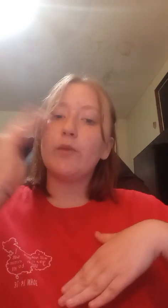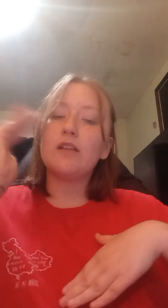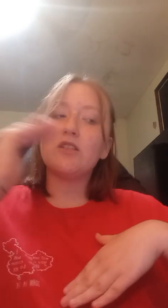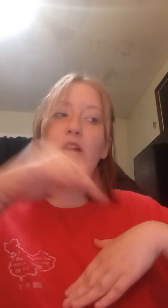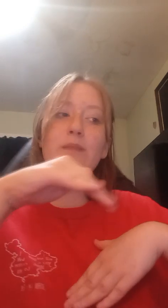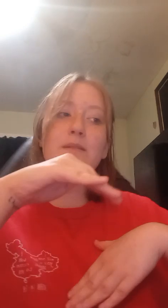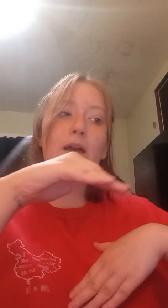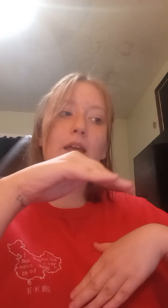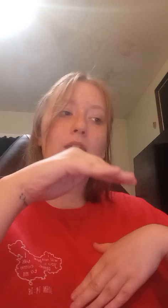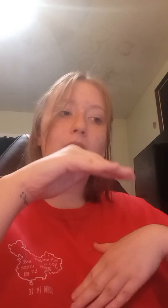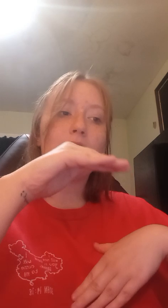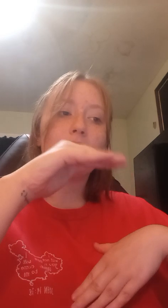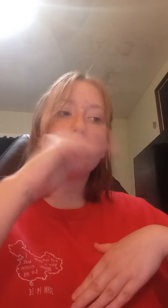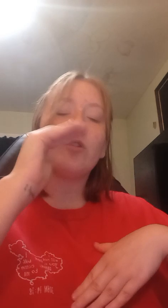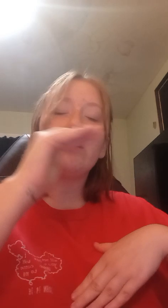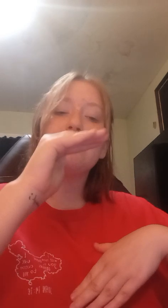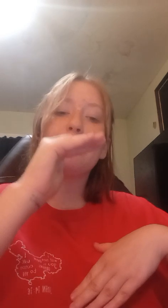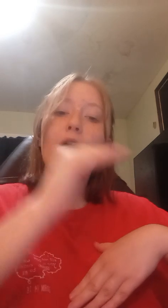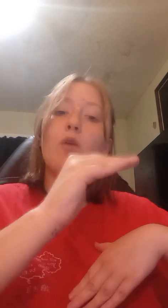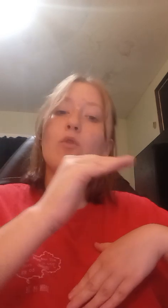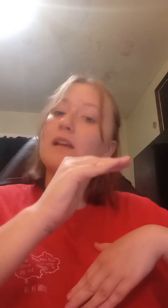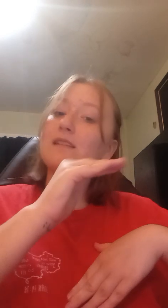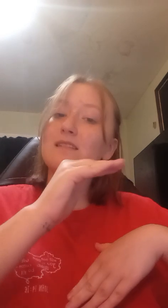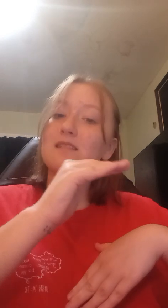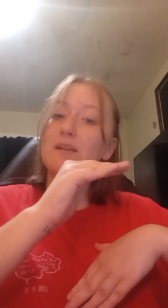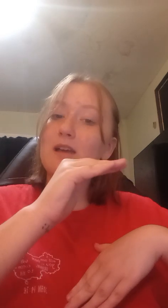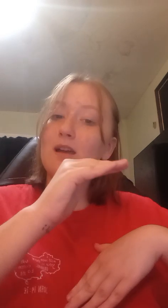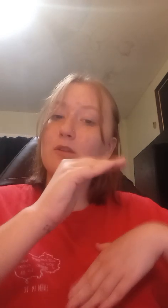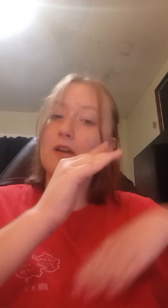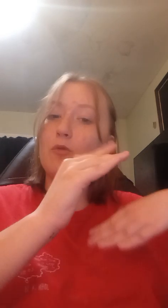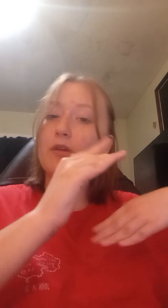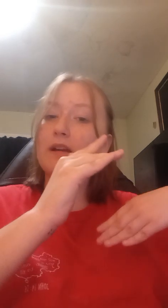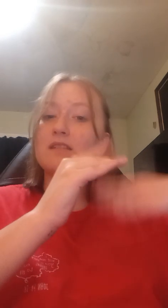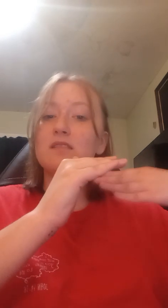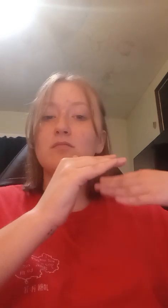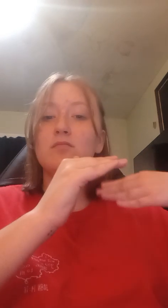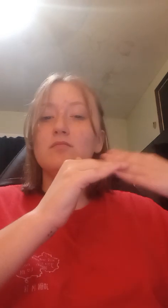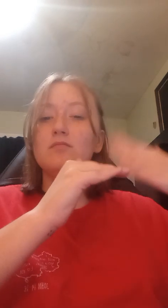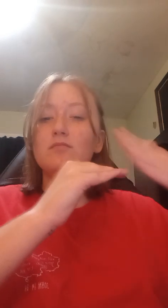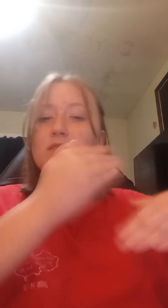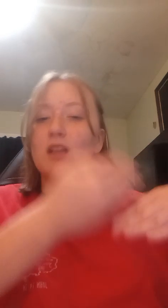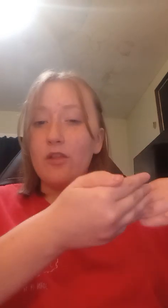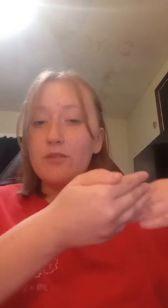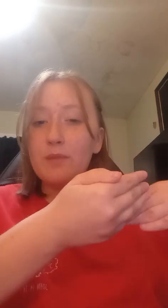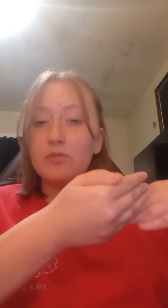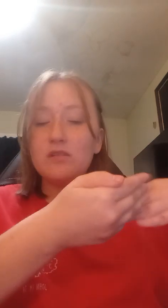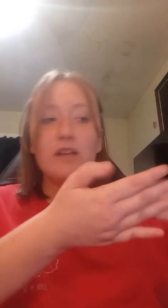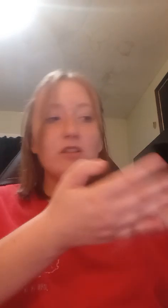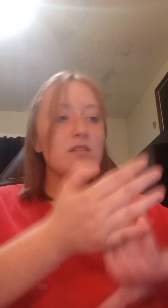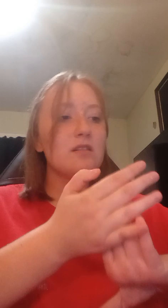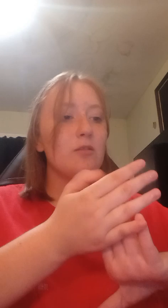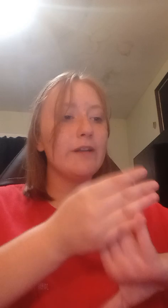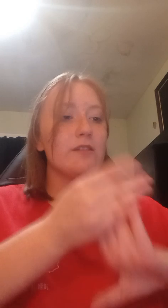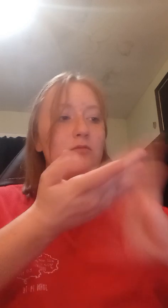describe somebody that is organized but not organized at the same time, or not organized to other people's standards, which